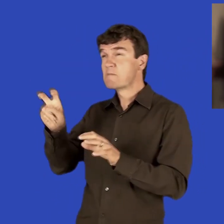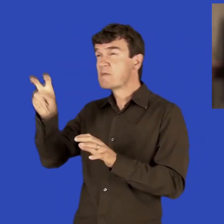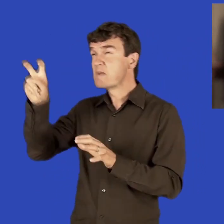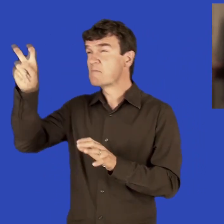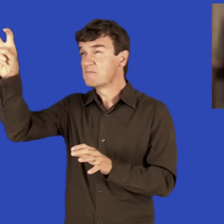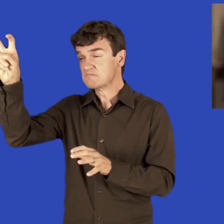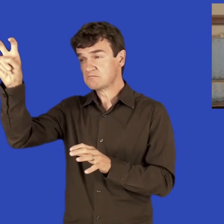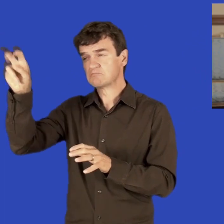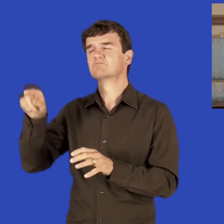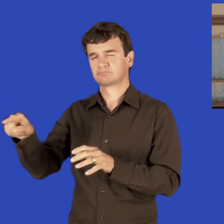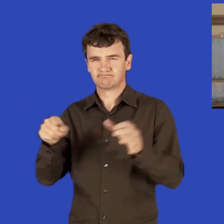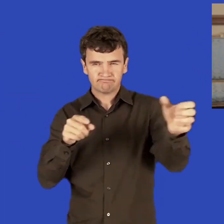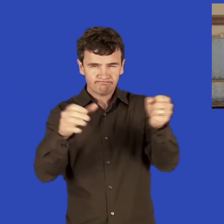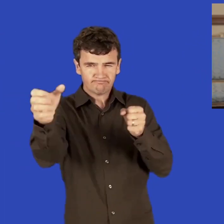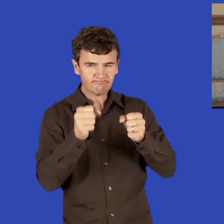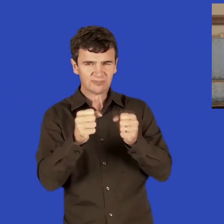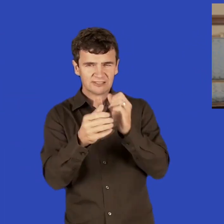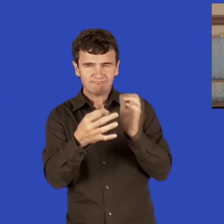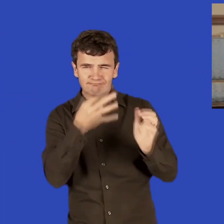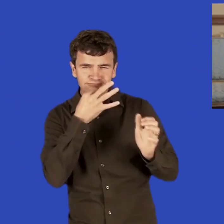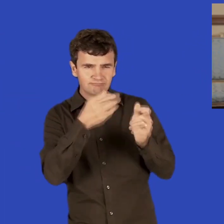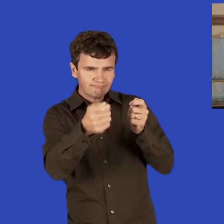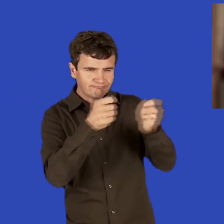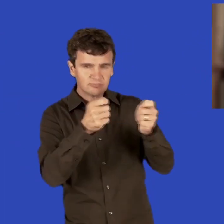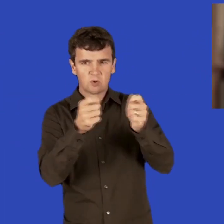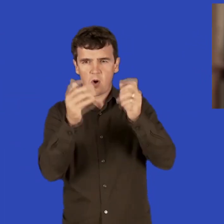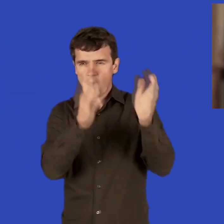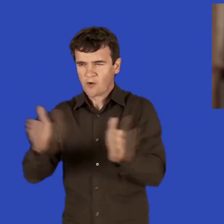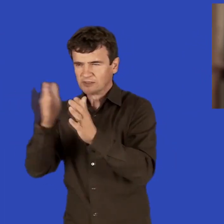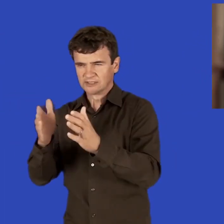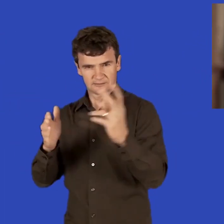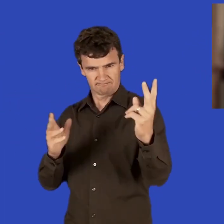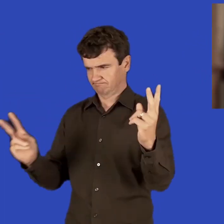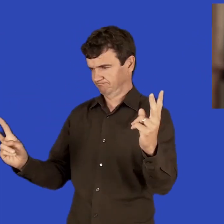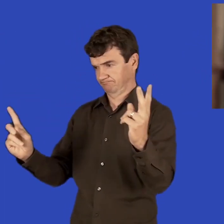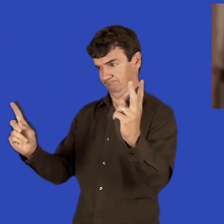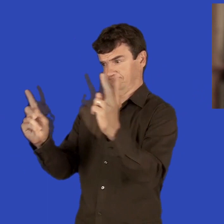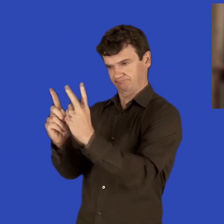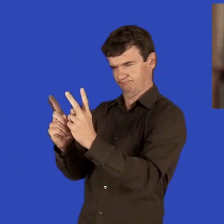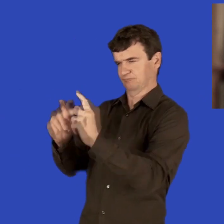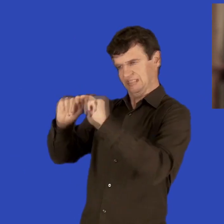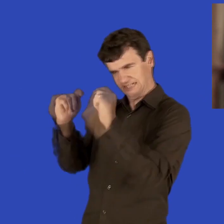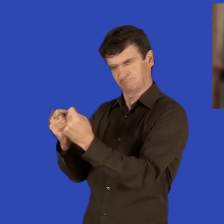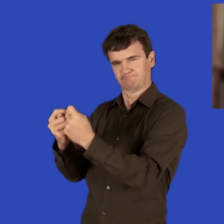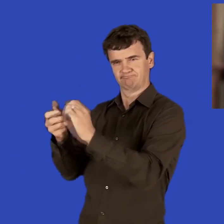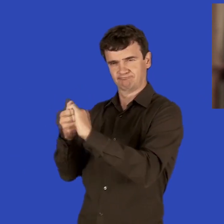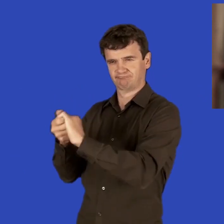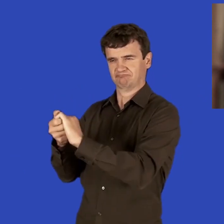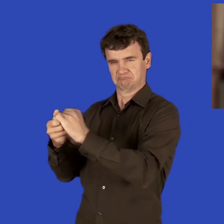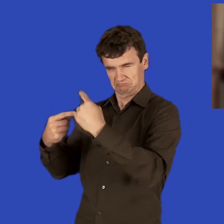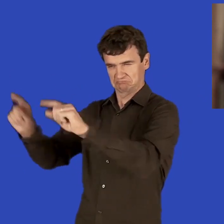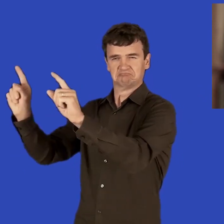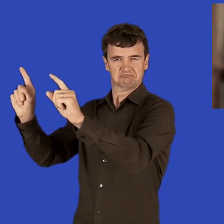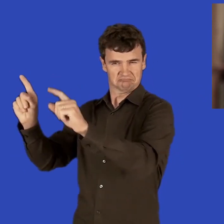of responsibility, that you will make sure you have a very good administrator and a very good organizer who